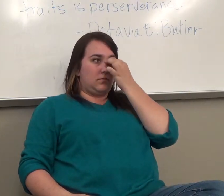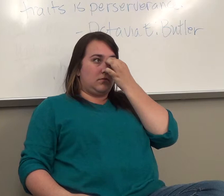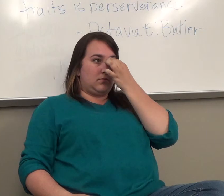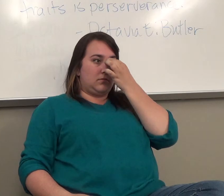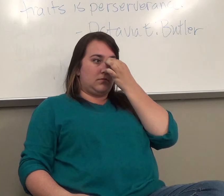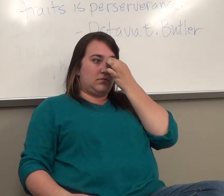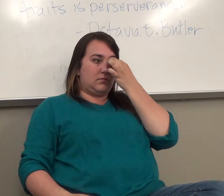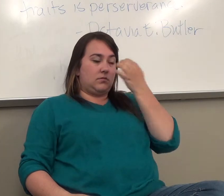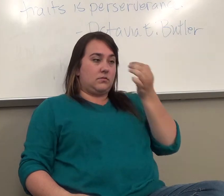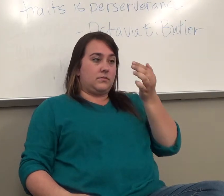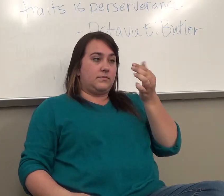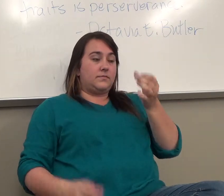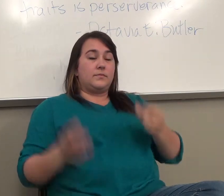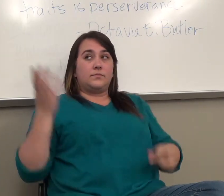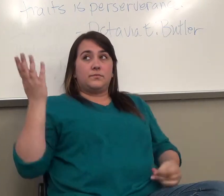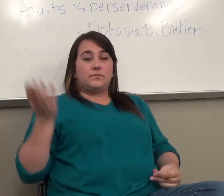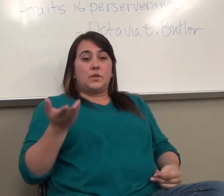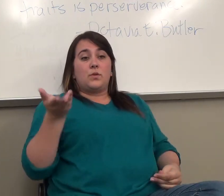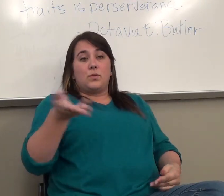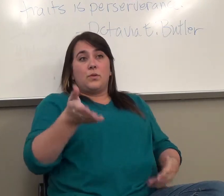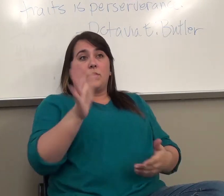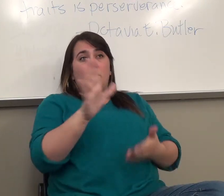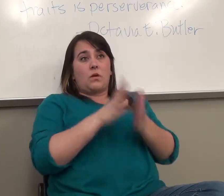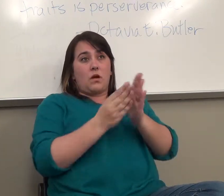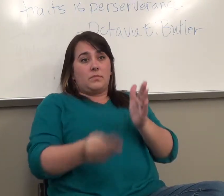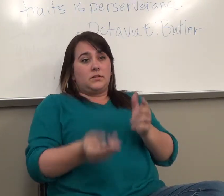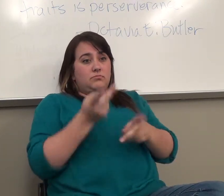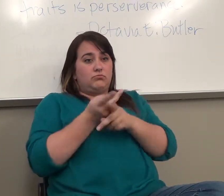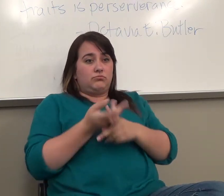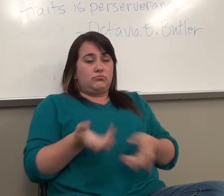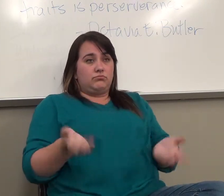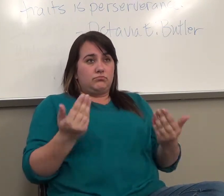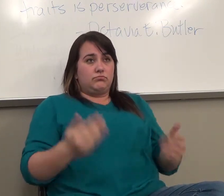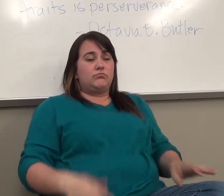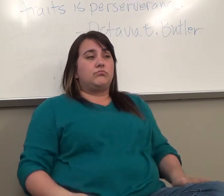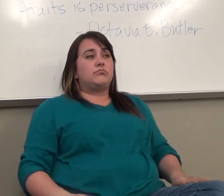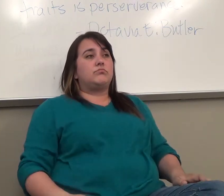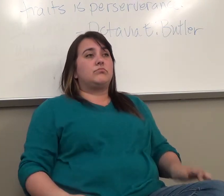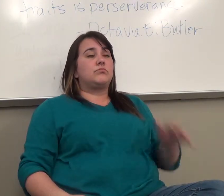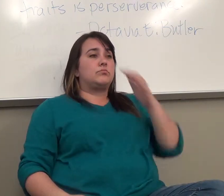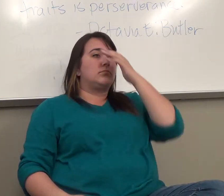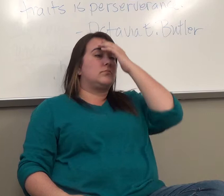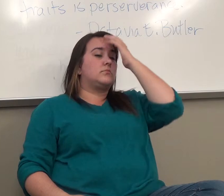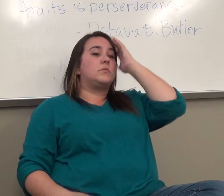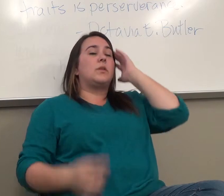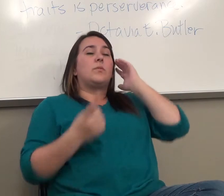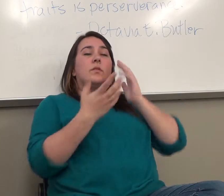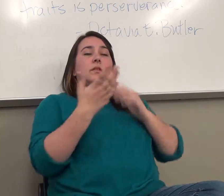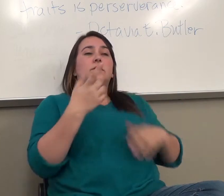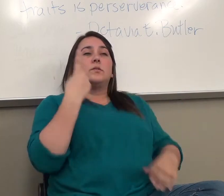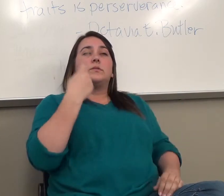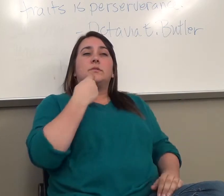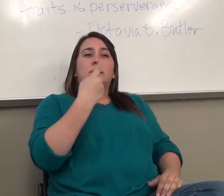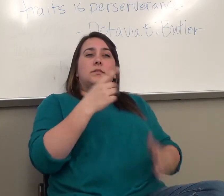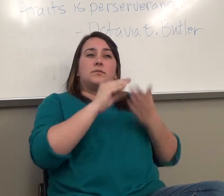Okay, so those are your copies of them. And one of the things I always say is, if someone comes to